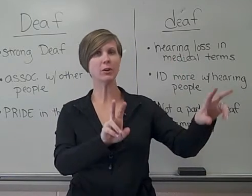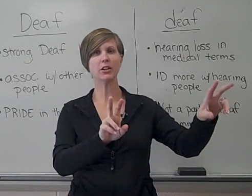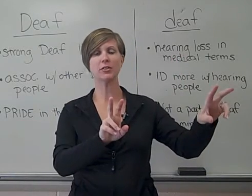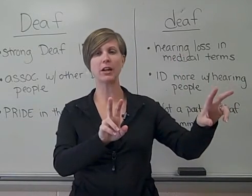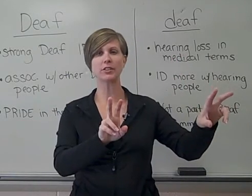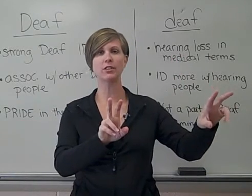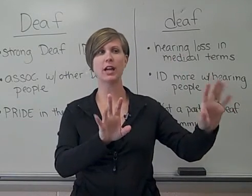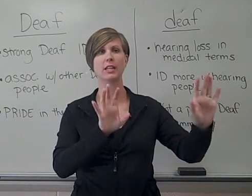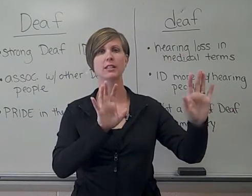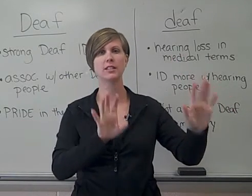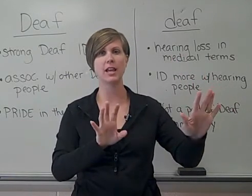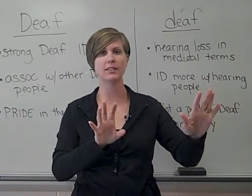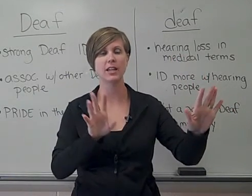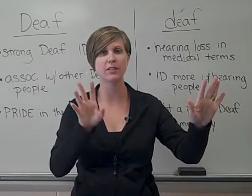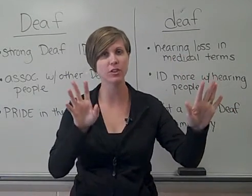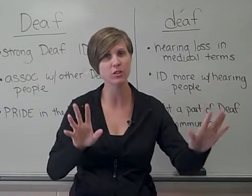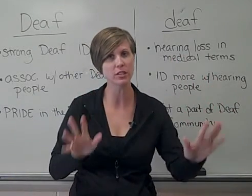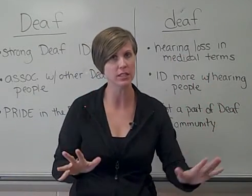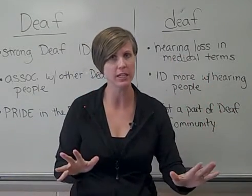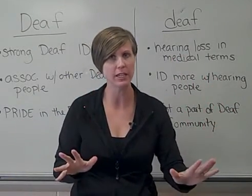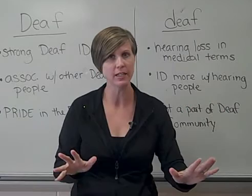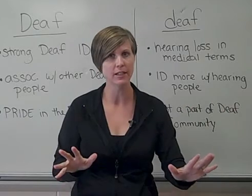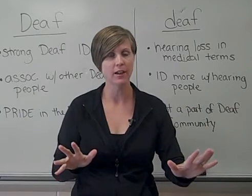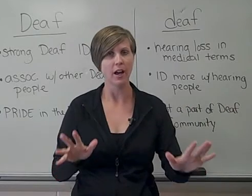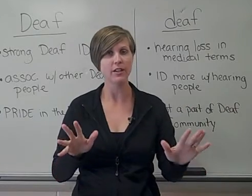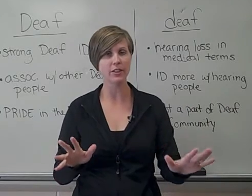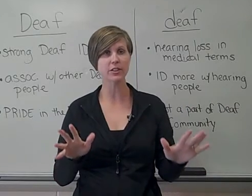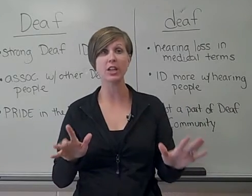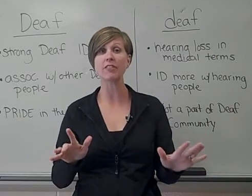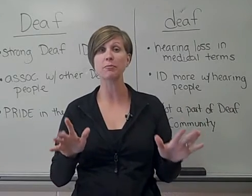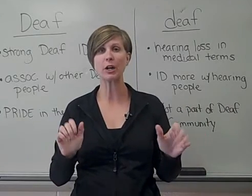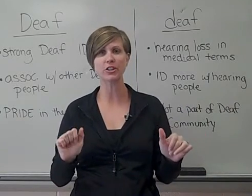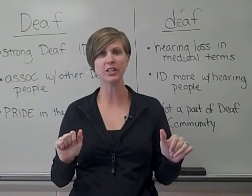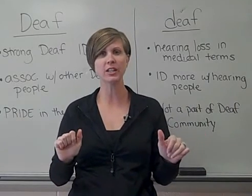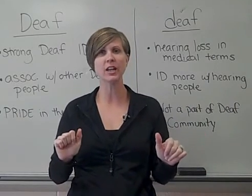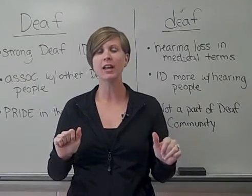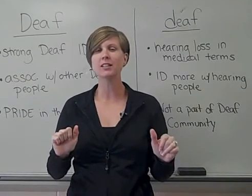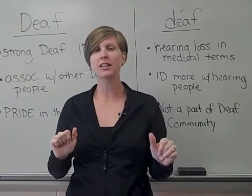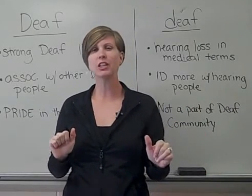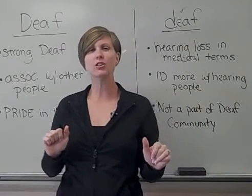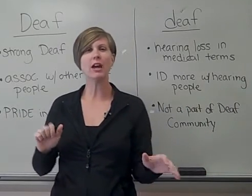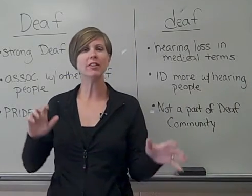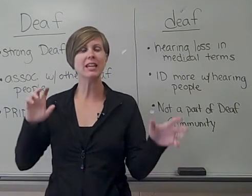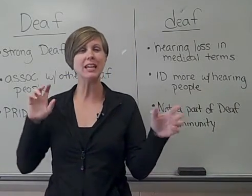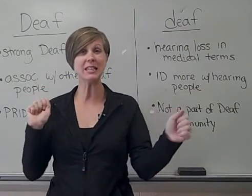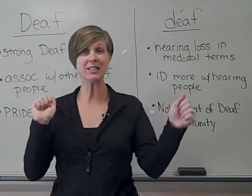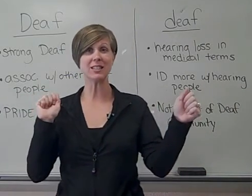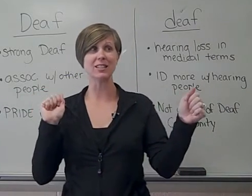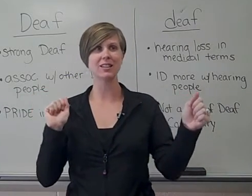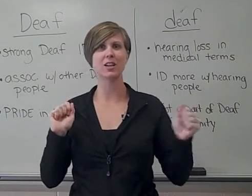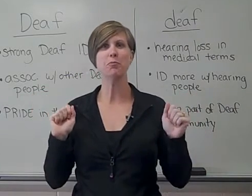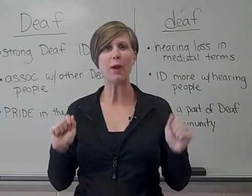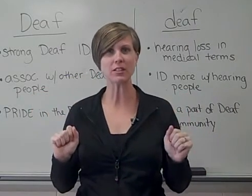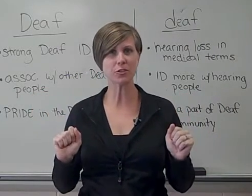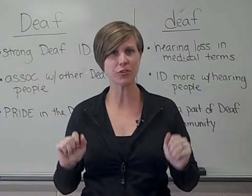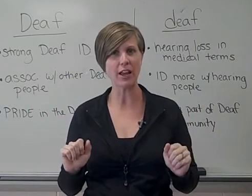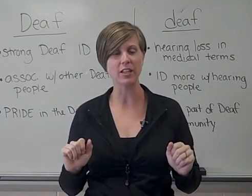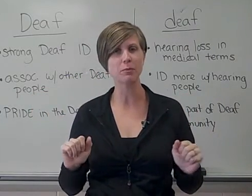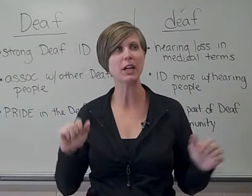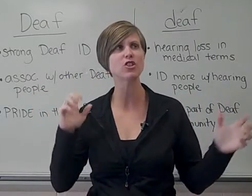anywhere throughout the United States, and if you see another deaf person, it's like you have an instant best friend, because